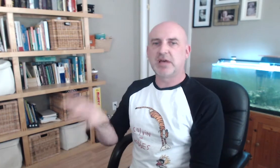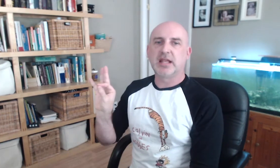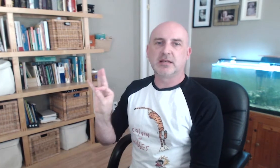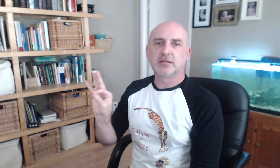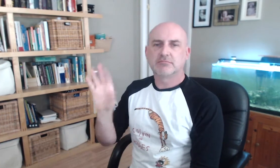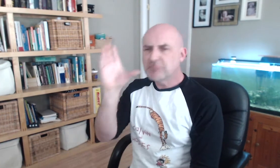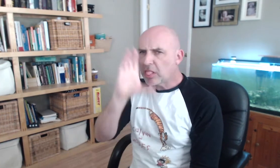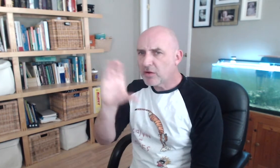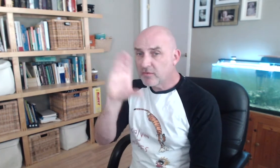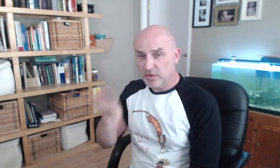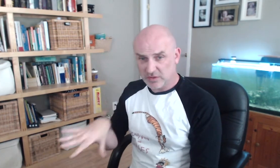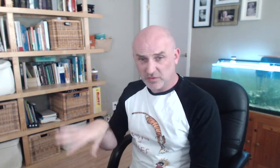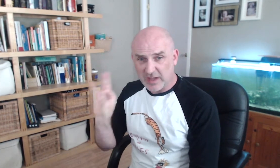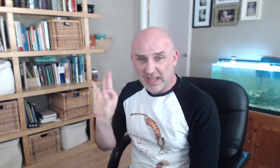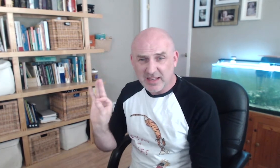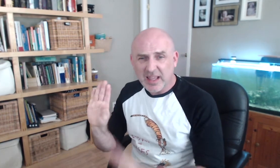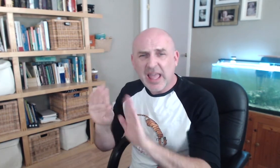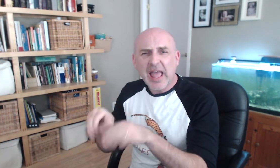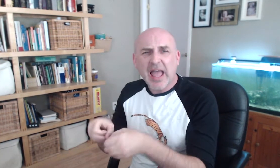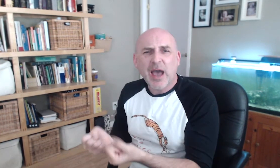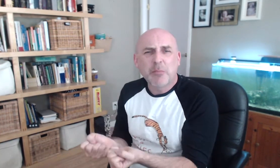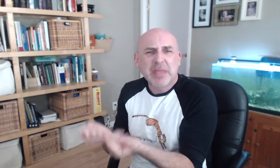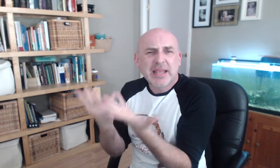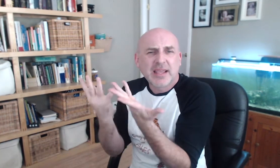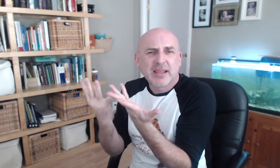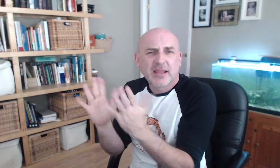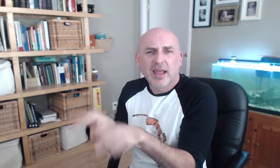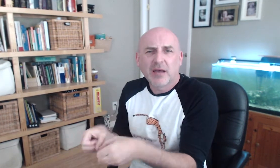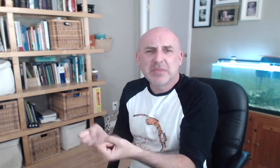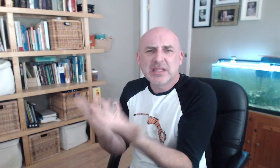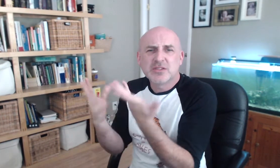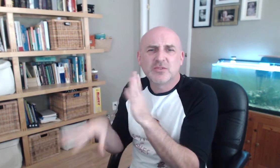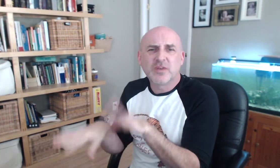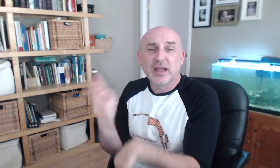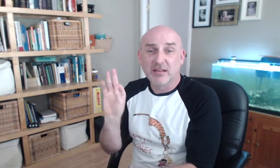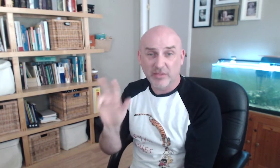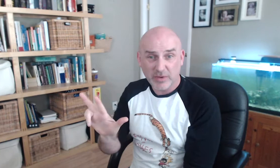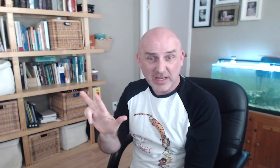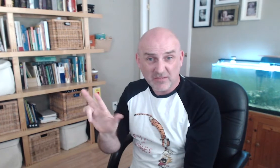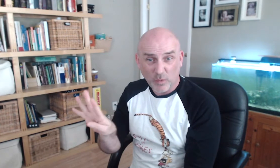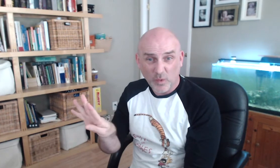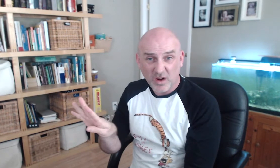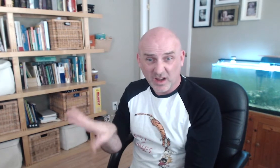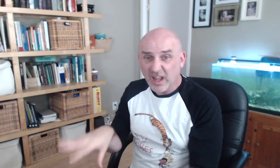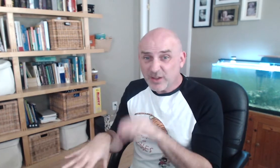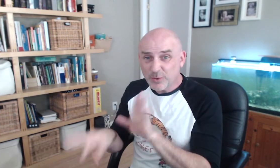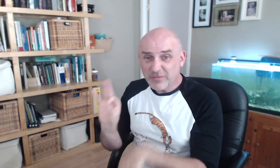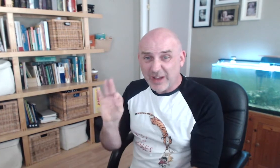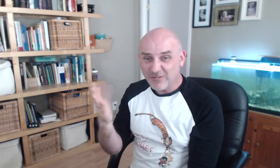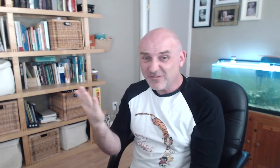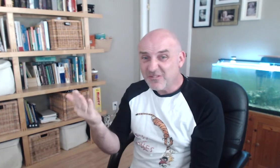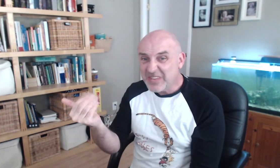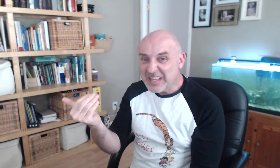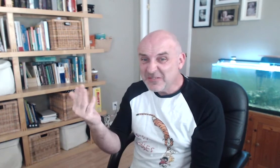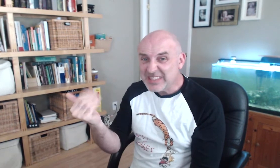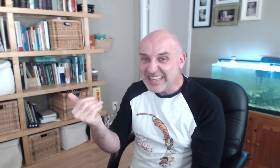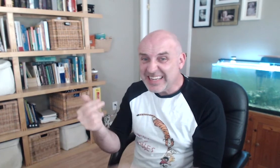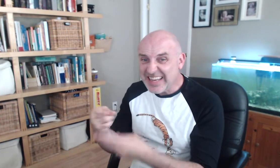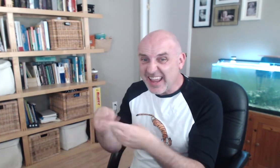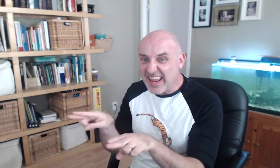find. What did you find? How many? How many did you find? 3, 4? You found 15